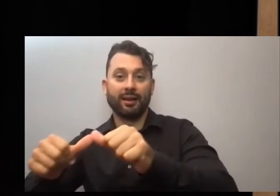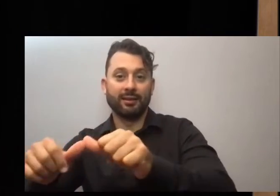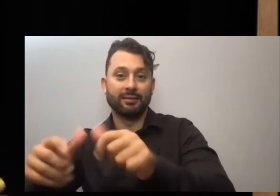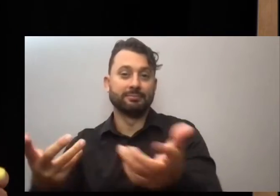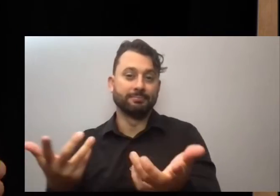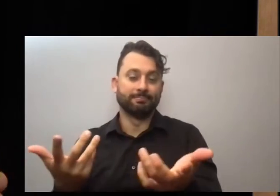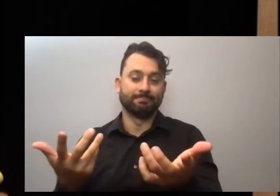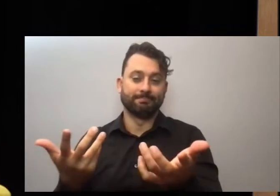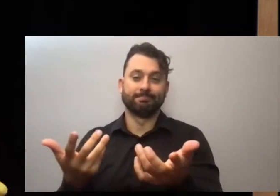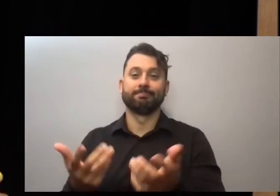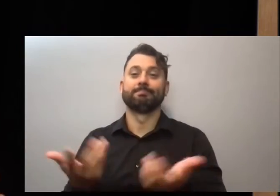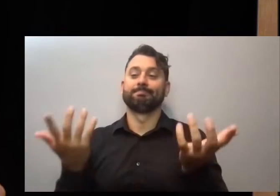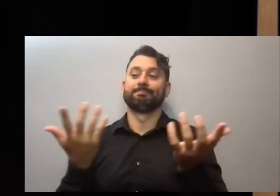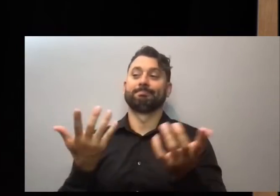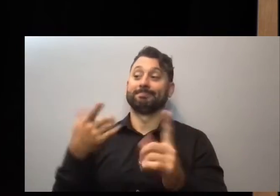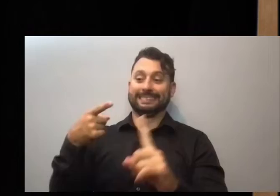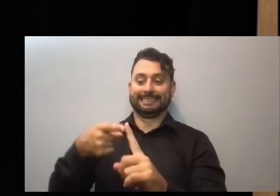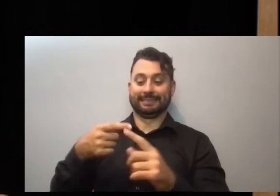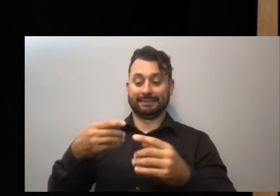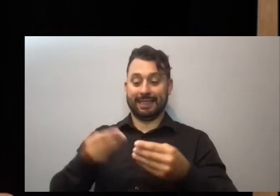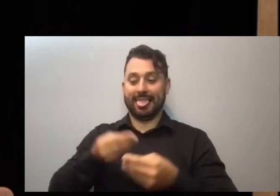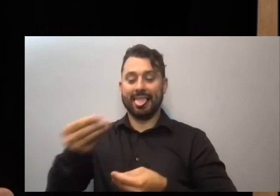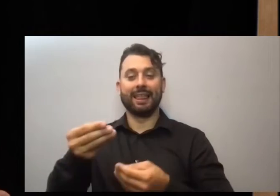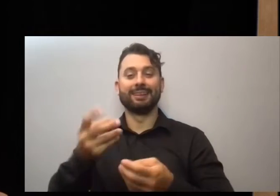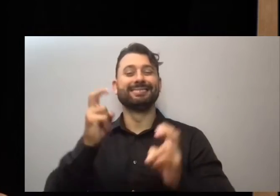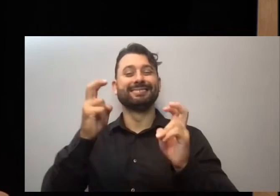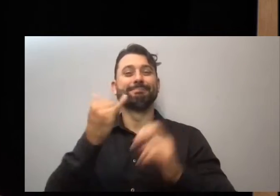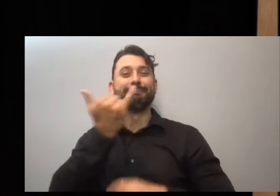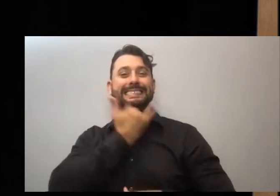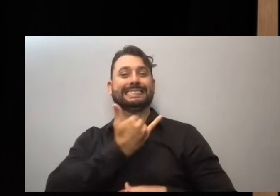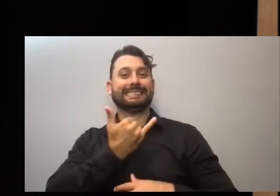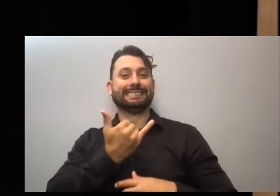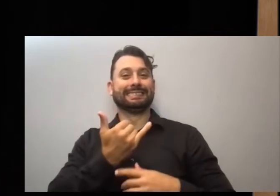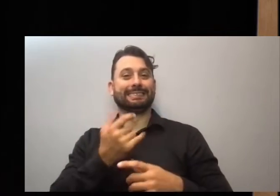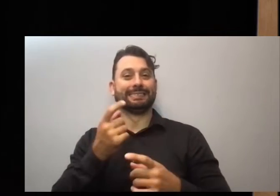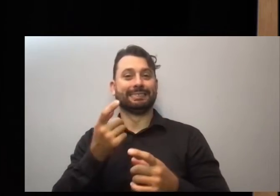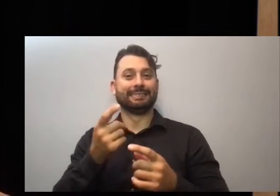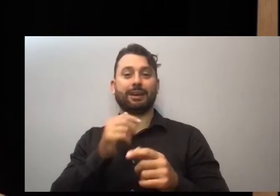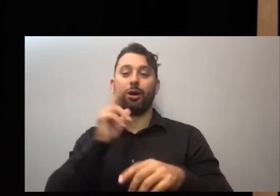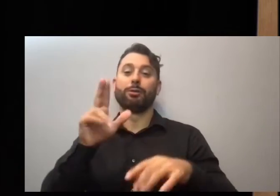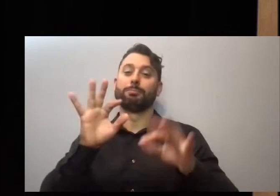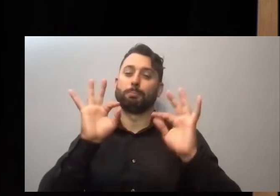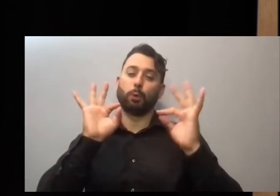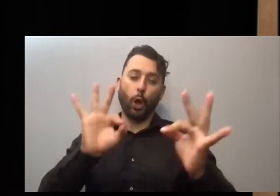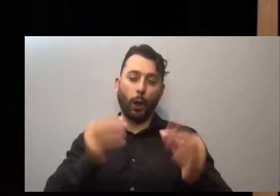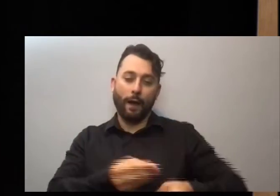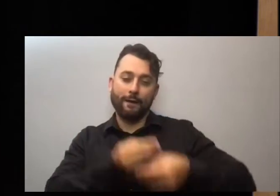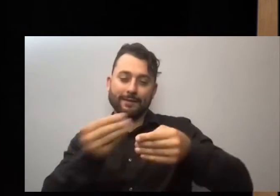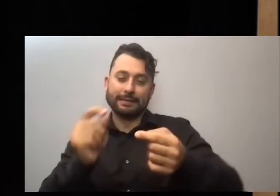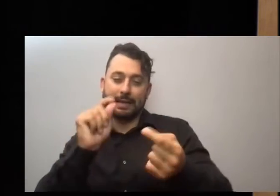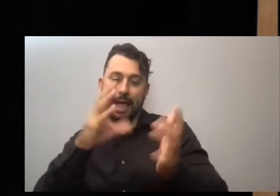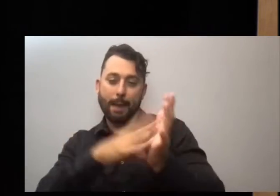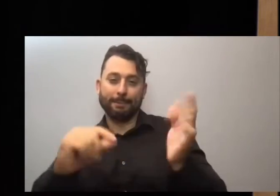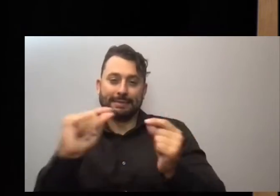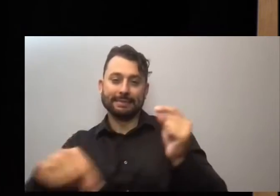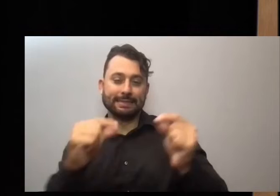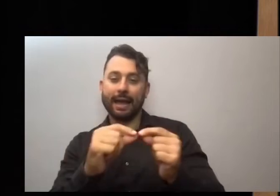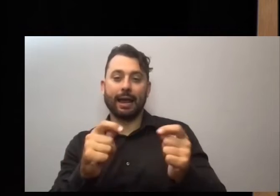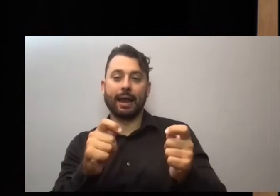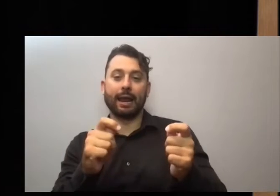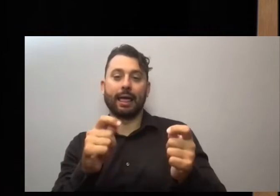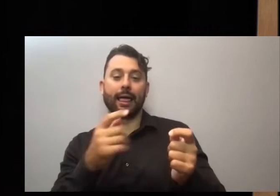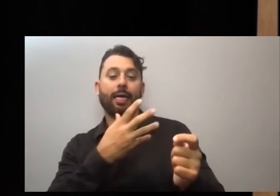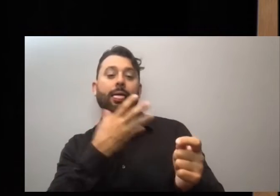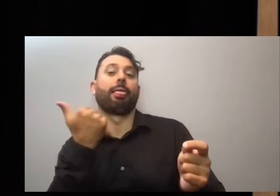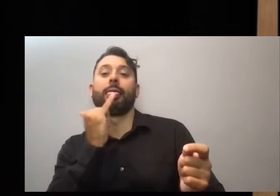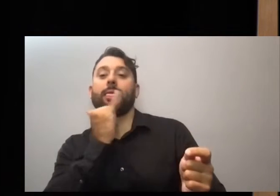our little dots on here. You can get more and more of those dots on in your virus. And so that's where those variants